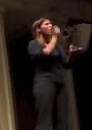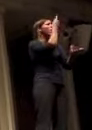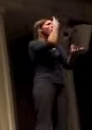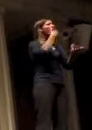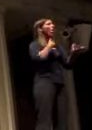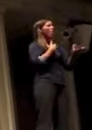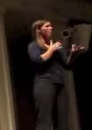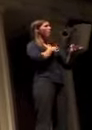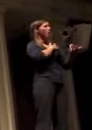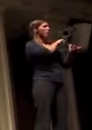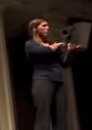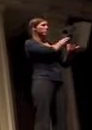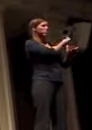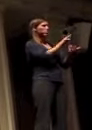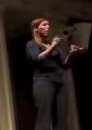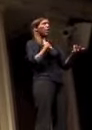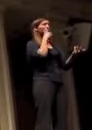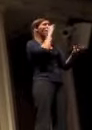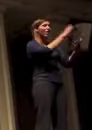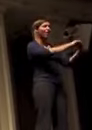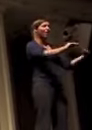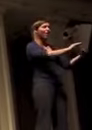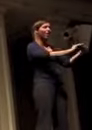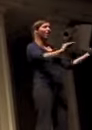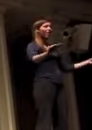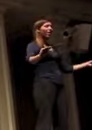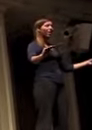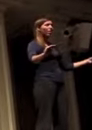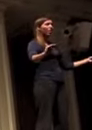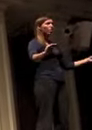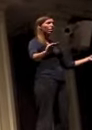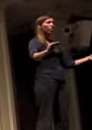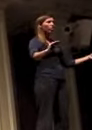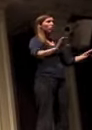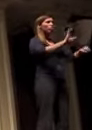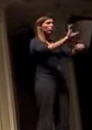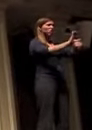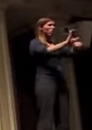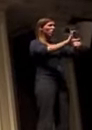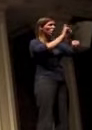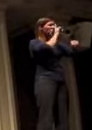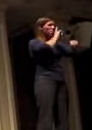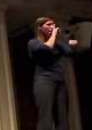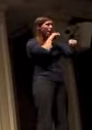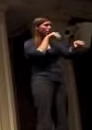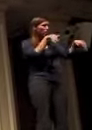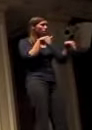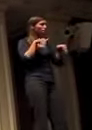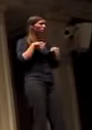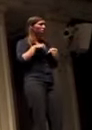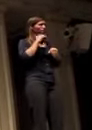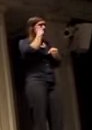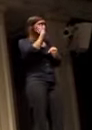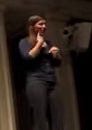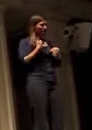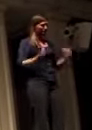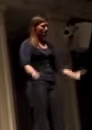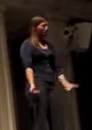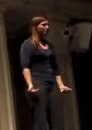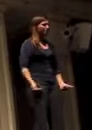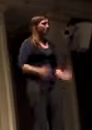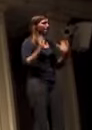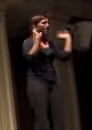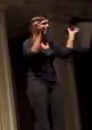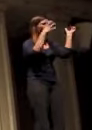these stories, especially the ones of the church mouse that wears basketball shorts under slacks every Sunday, because your